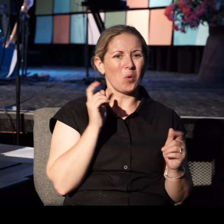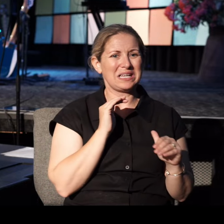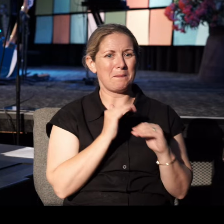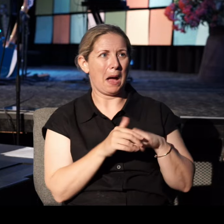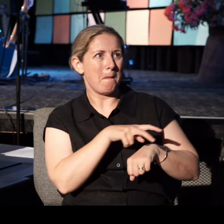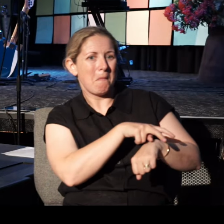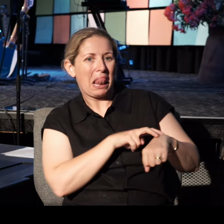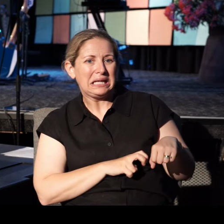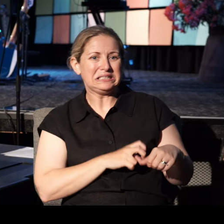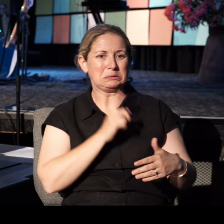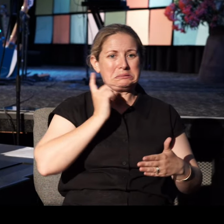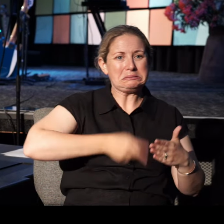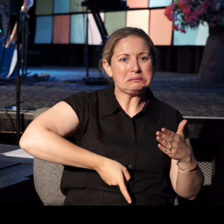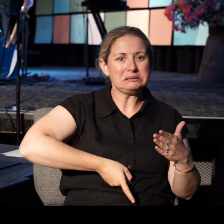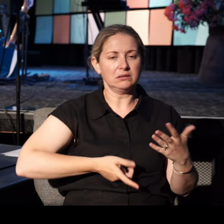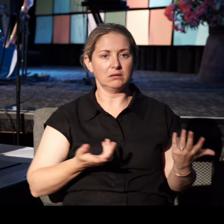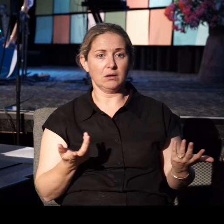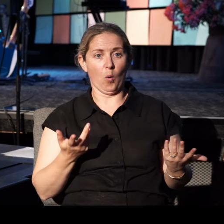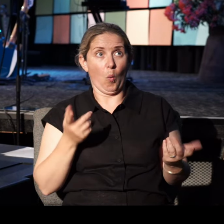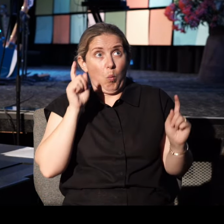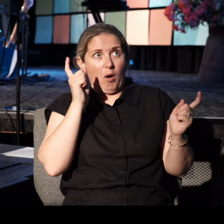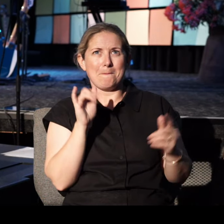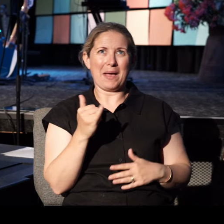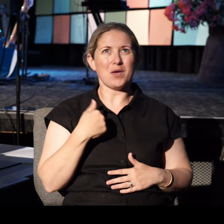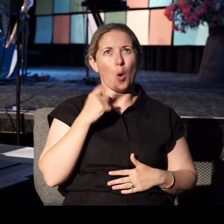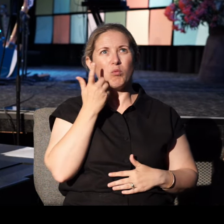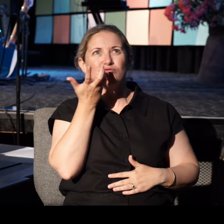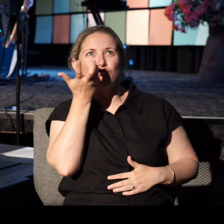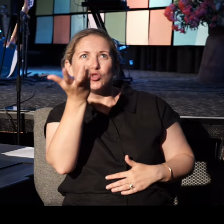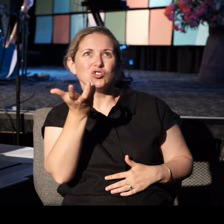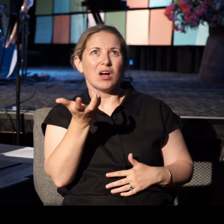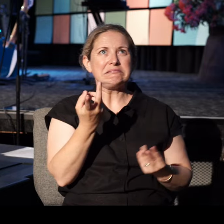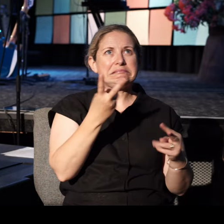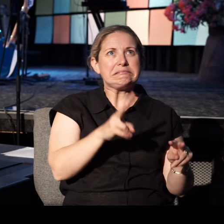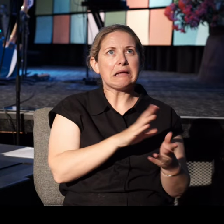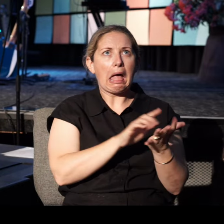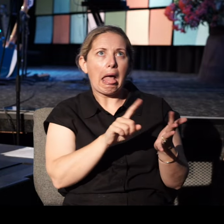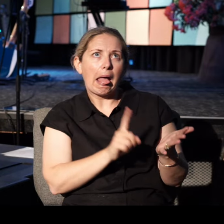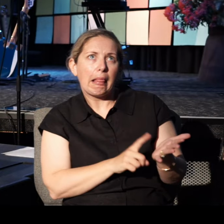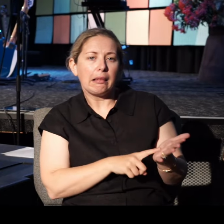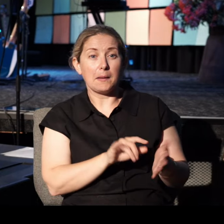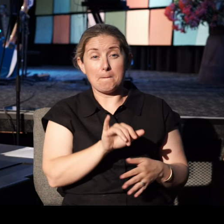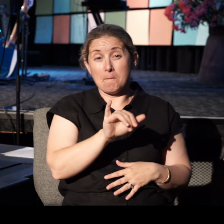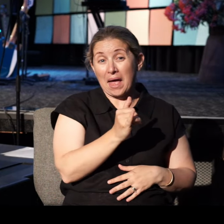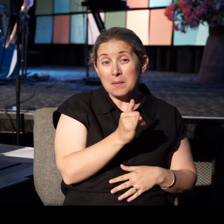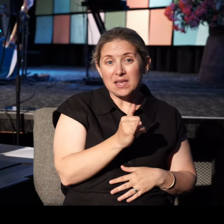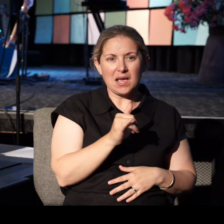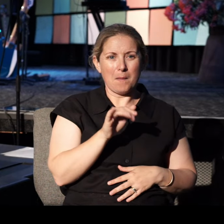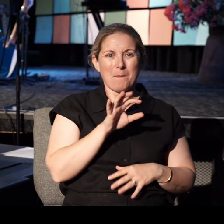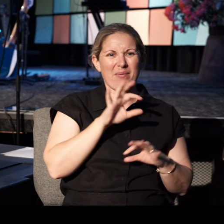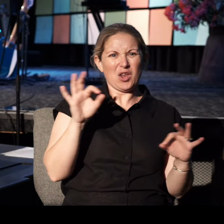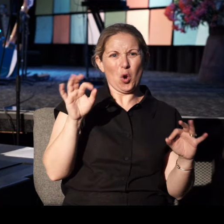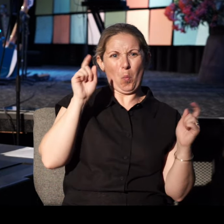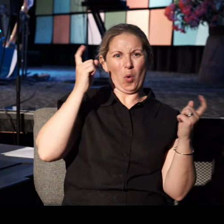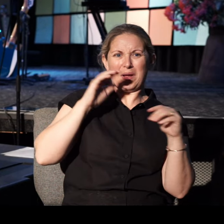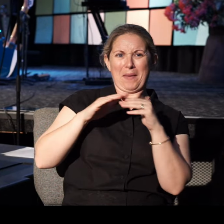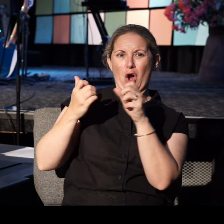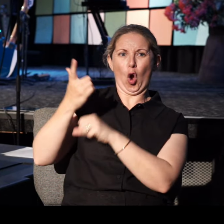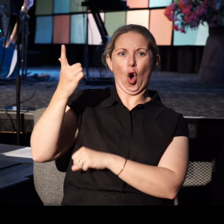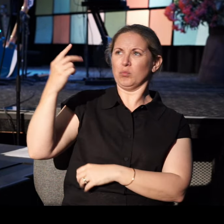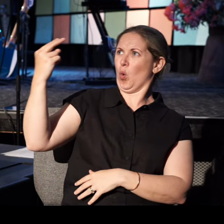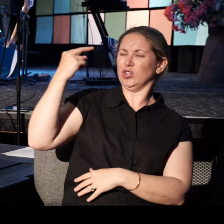and the possibility of hell, but they don't care that they've failed their Father. Whereas if you're a person who's going, oh, I just keep doing it. I'm